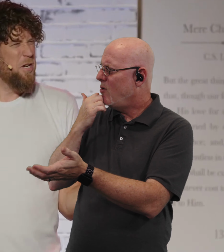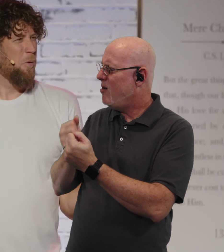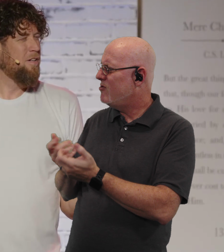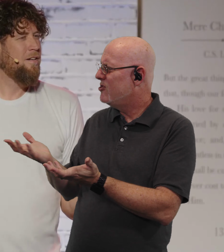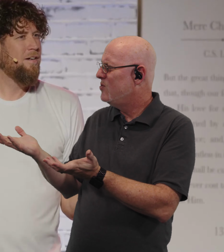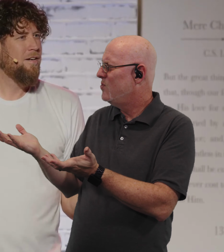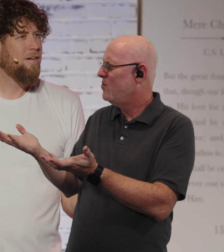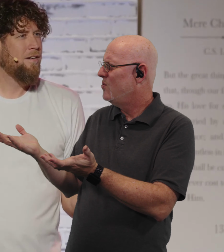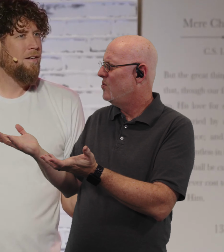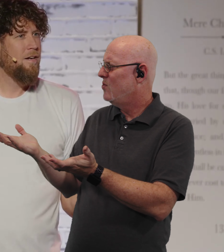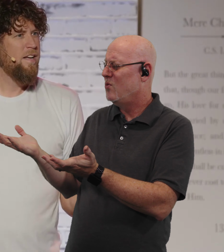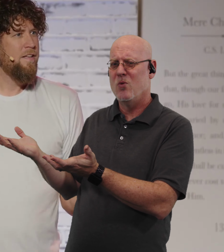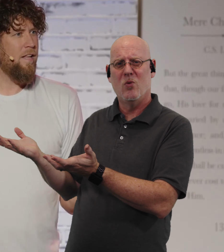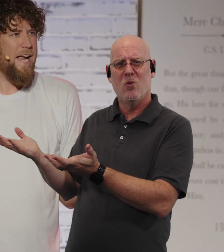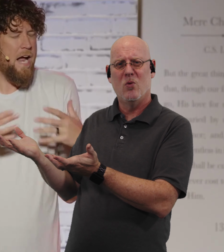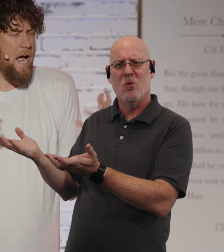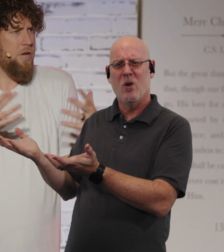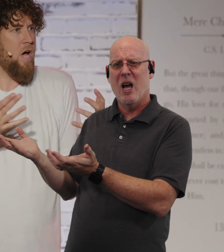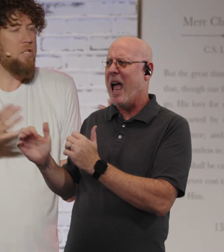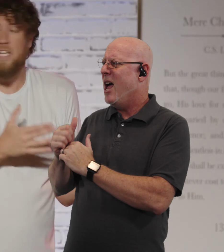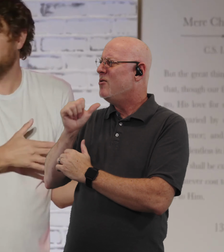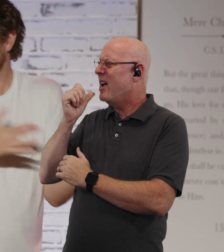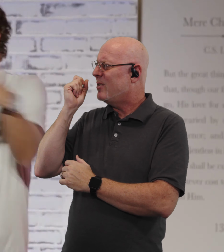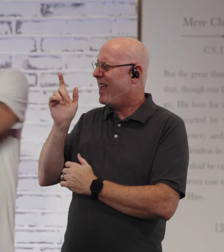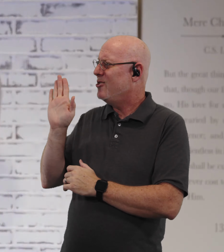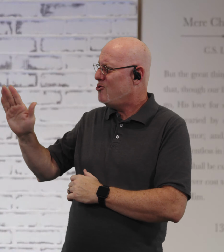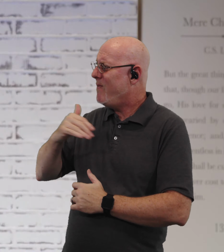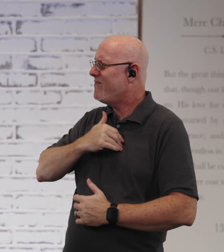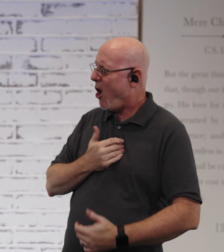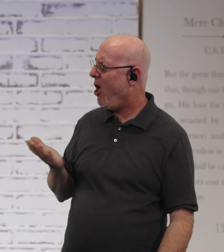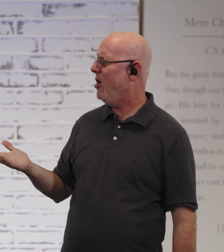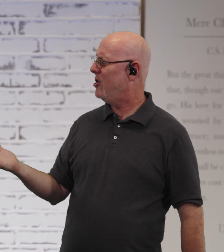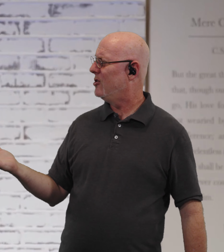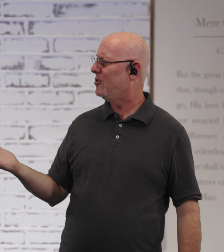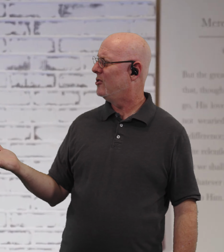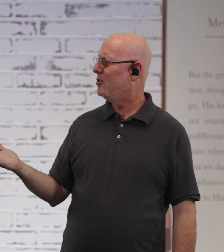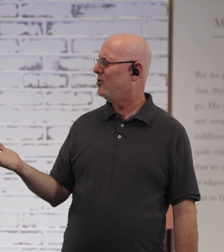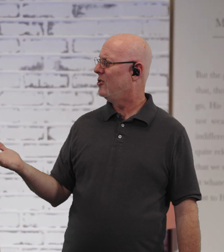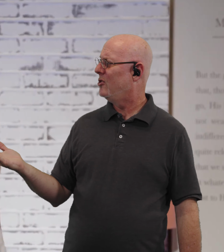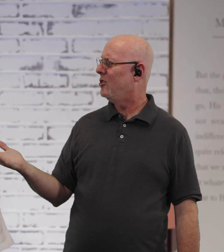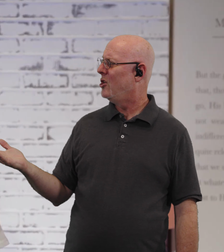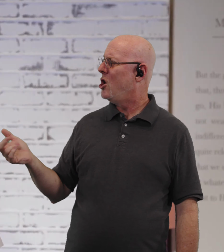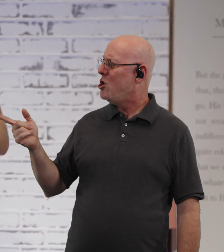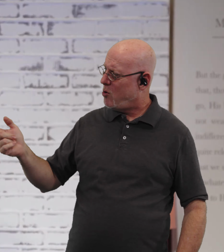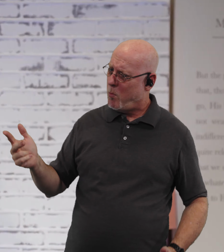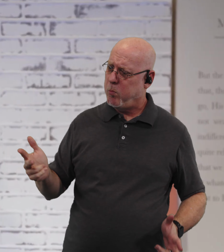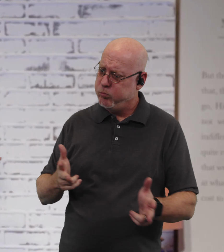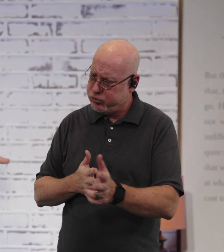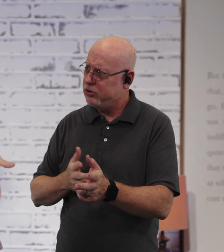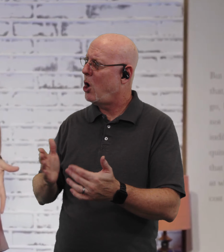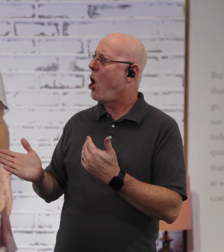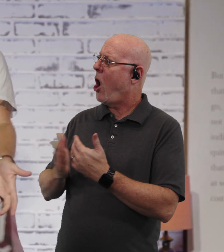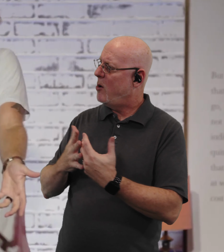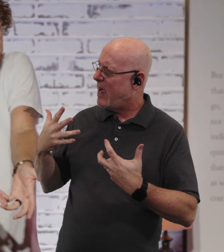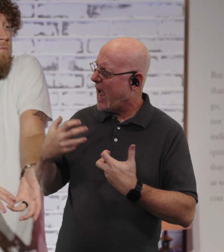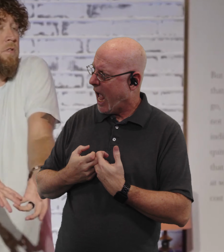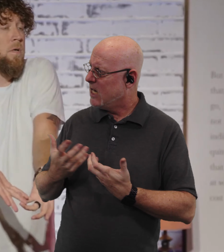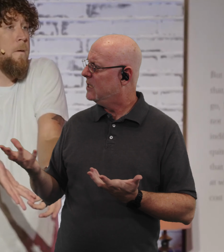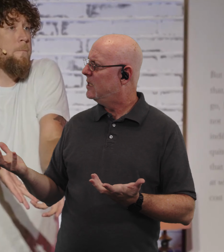with you? Like, how do you not understand that this was your fault? Like, you pulled out. You almost caused an